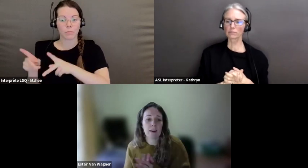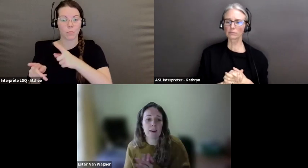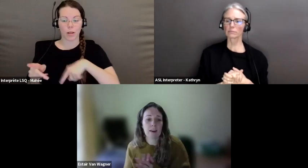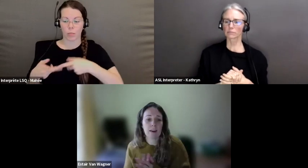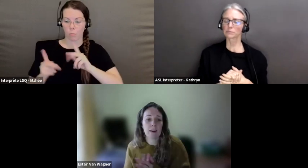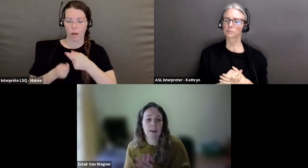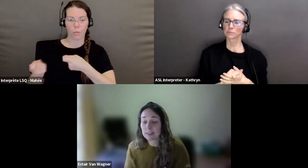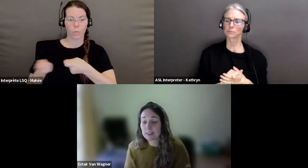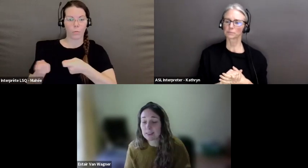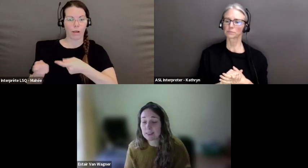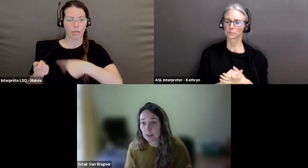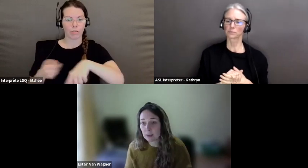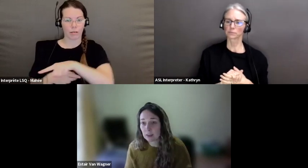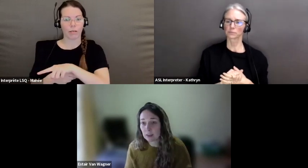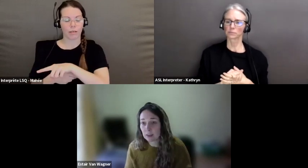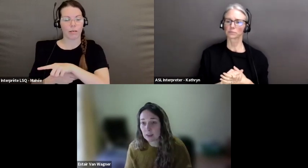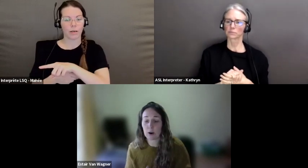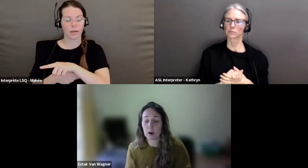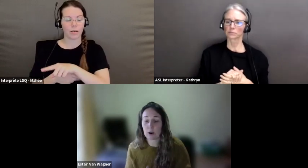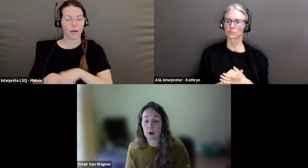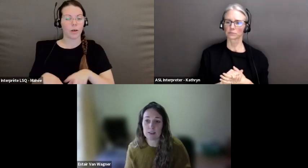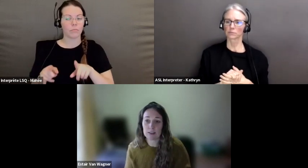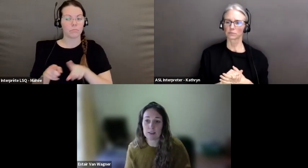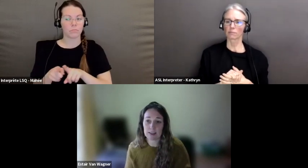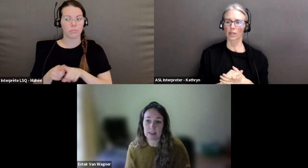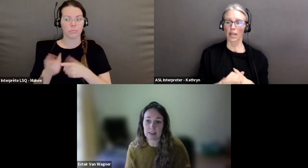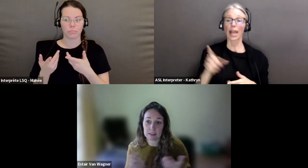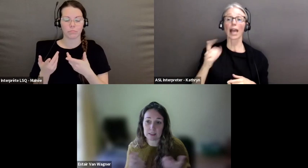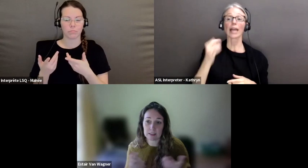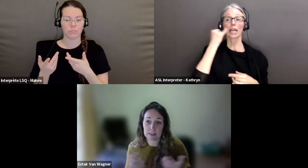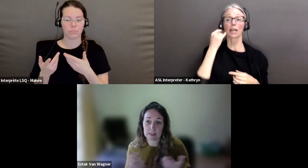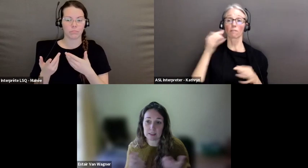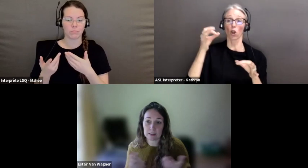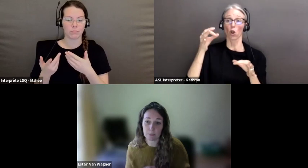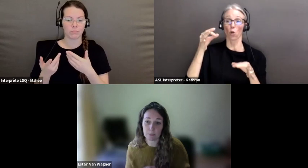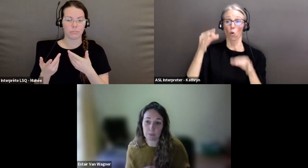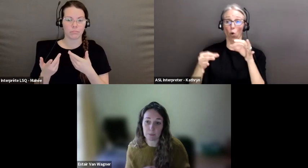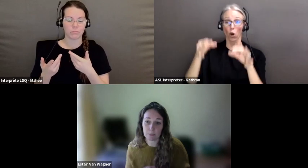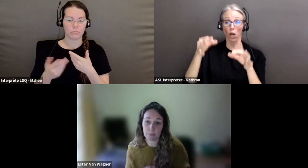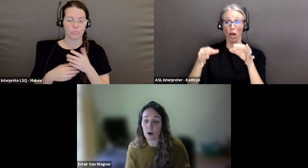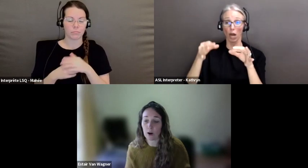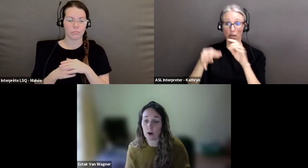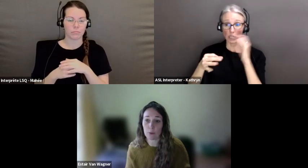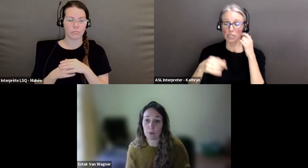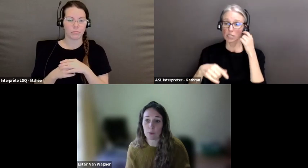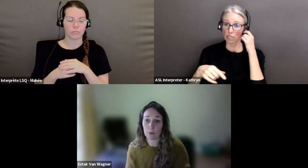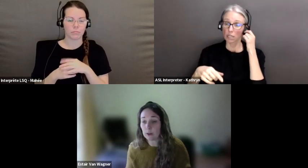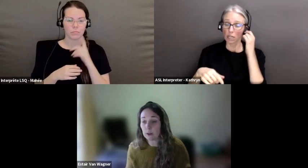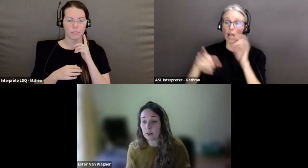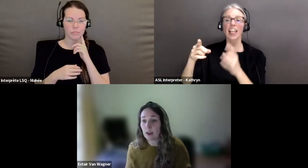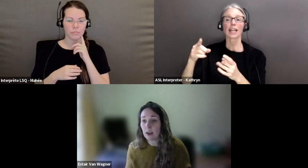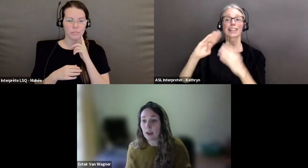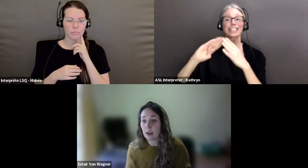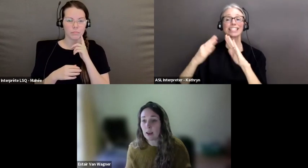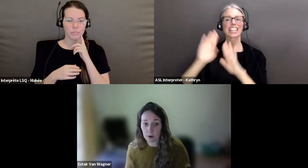a very strong inclination to accept cities' arguments that the shelters provided are both